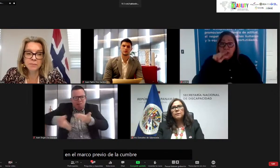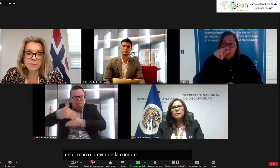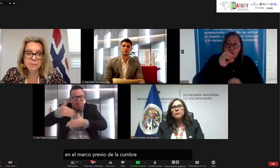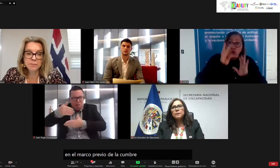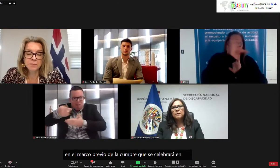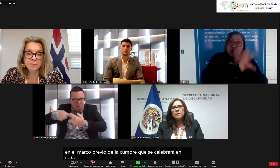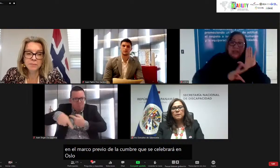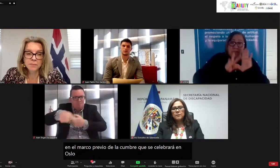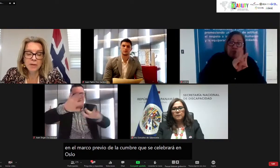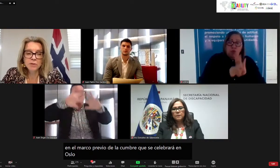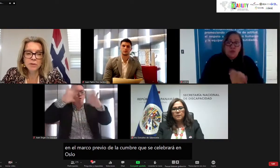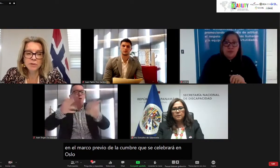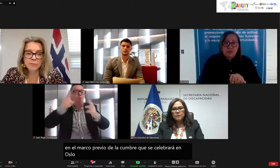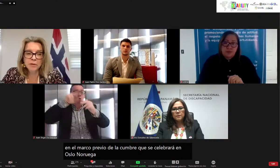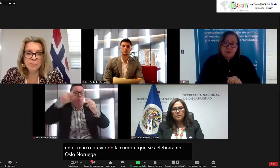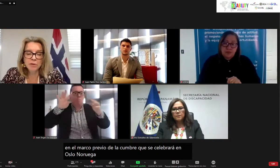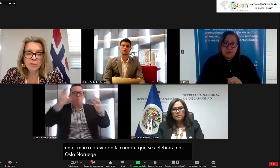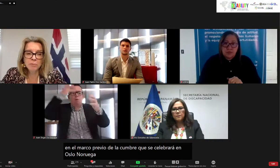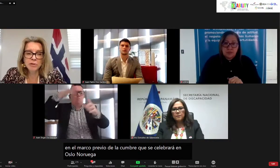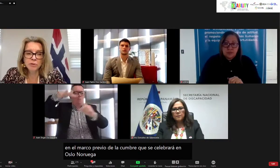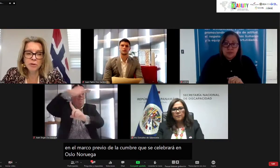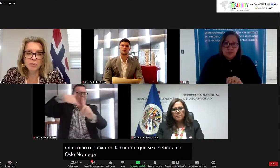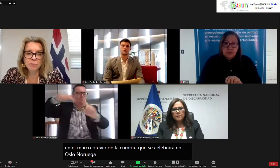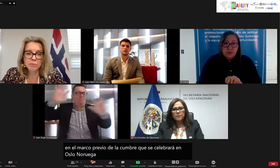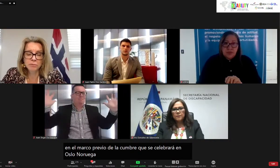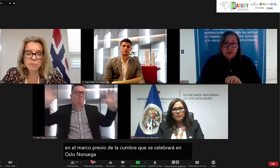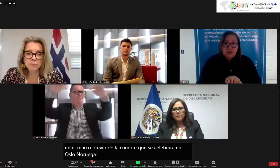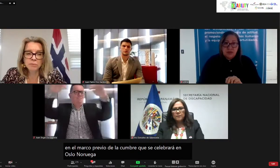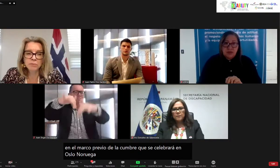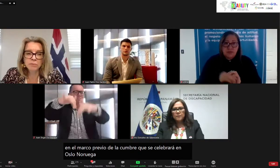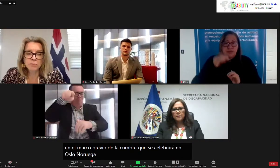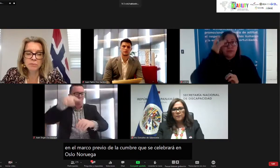take place in norway in just a few days